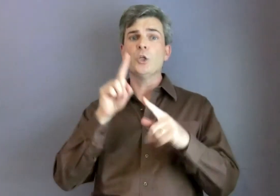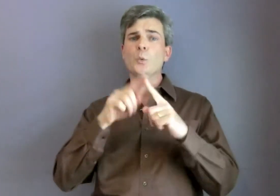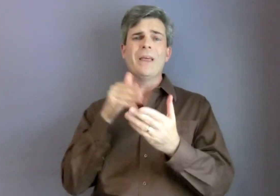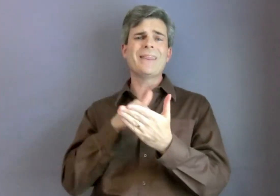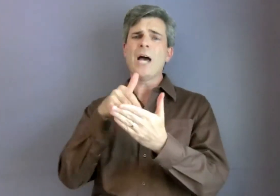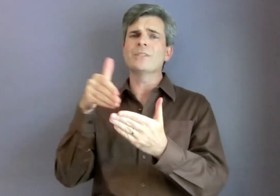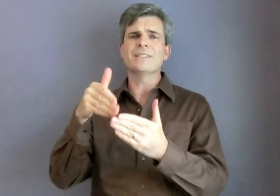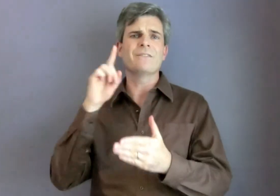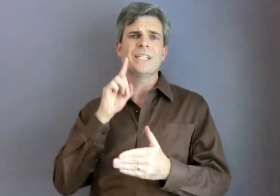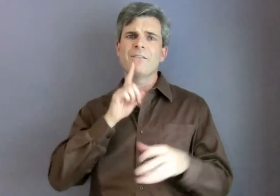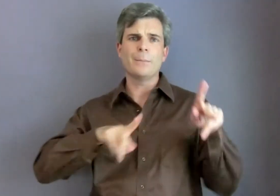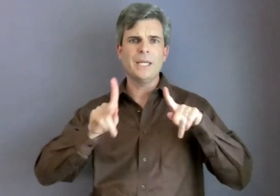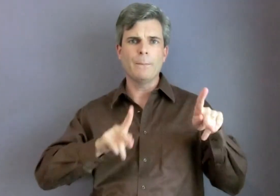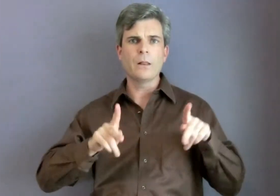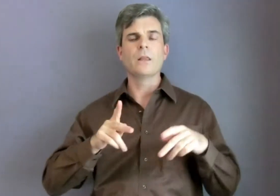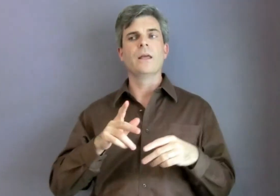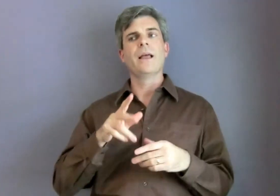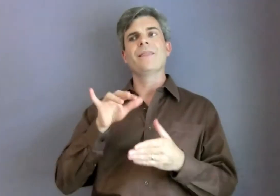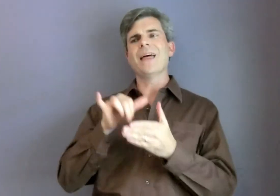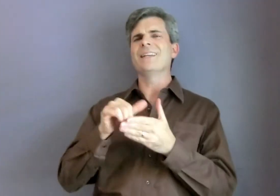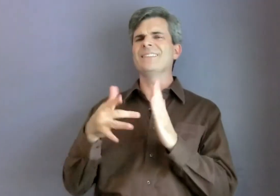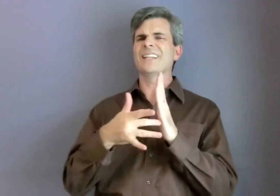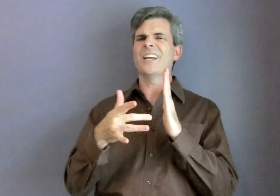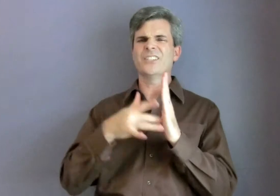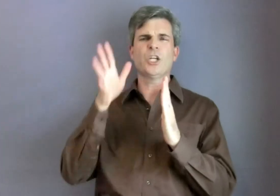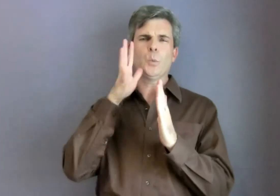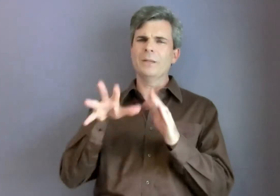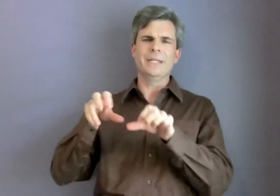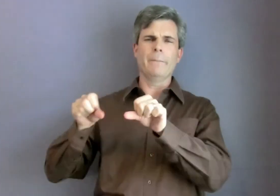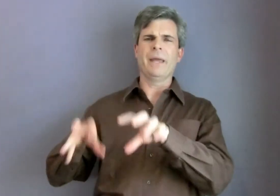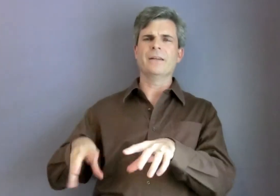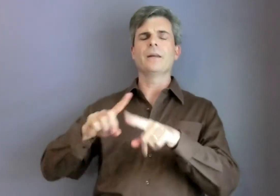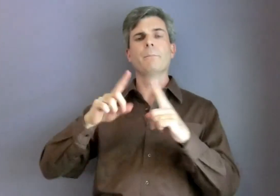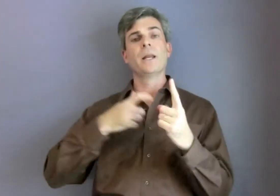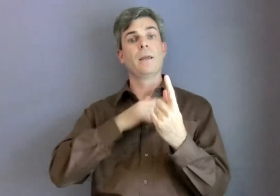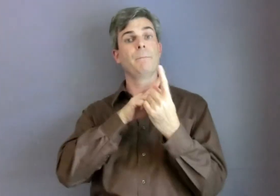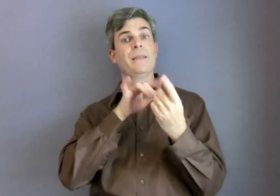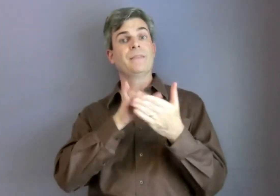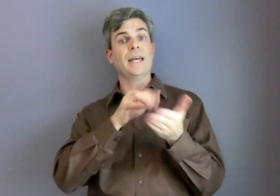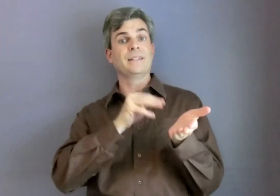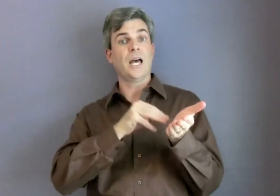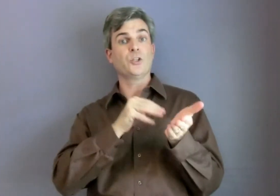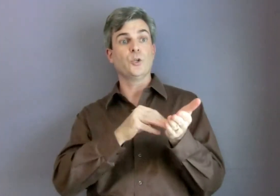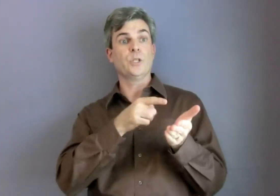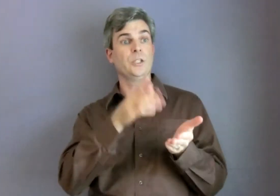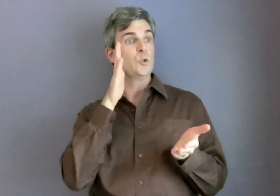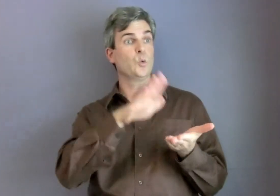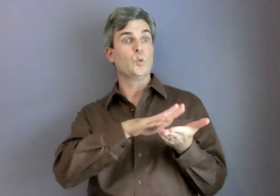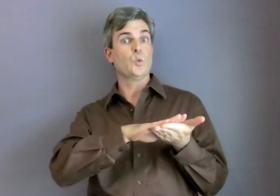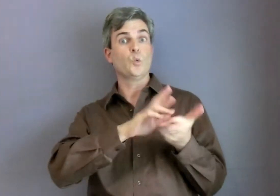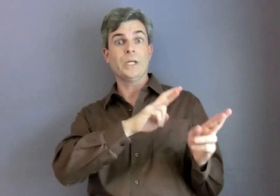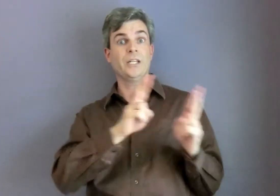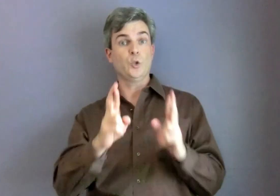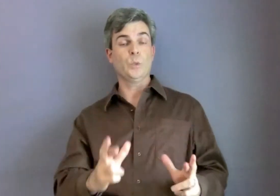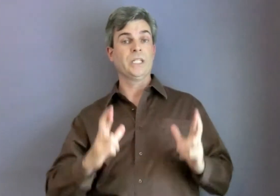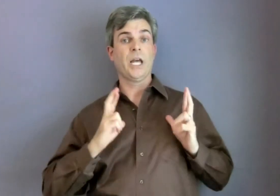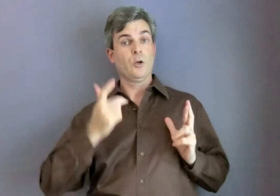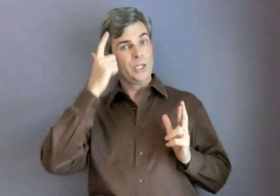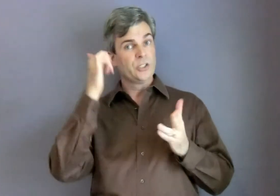Alfred Mann met the doctor who was going to retire, Dr. Fisher. And he was going to retire, all the technology was going to be lost because not a single